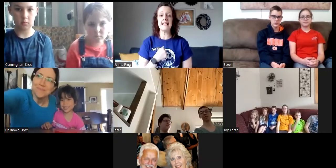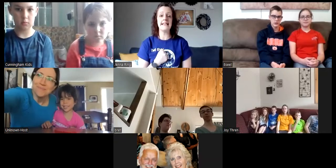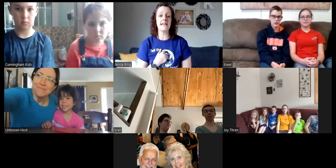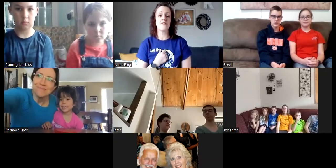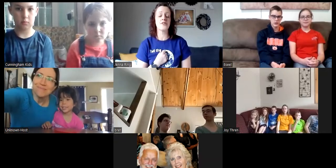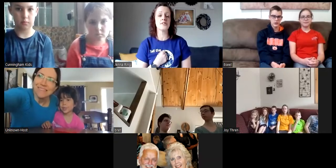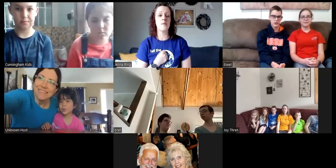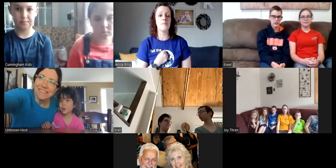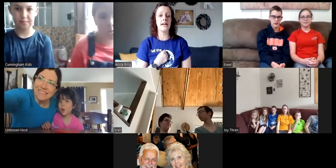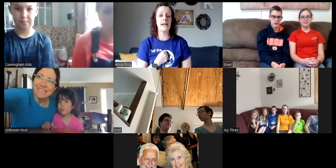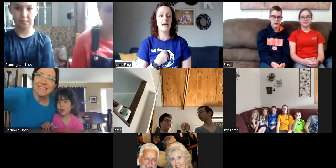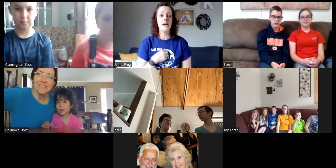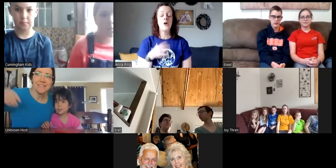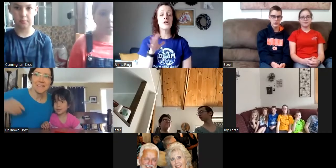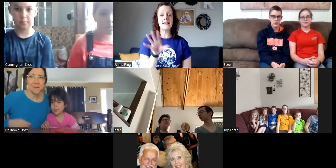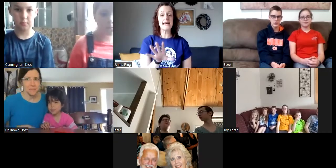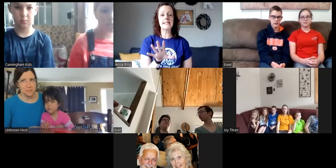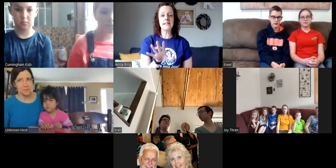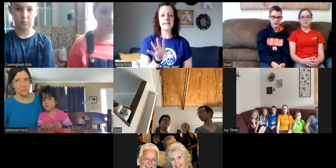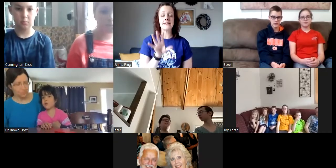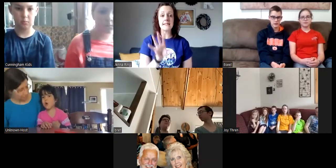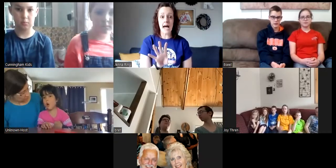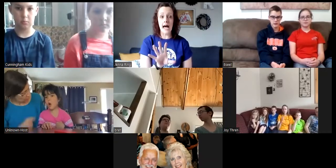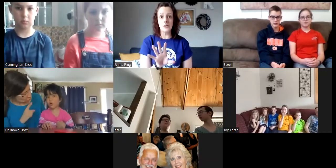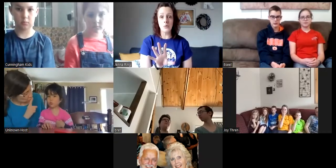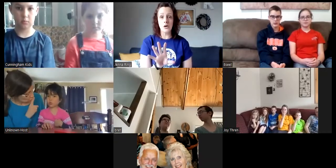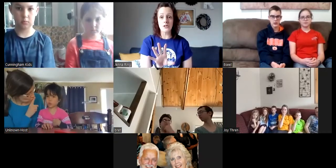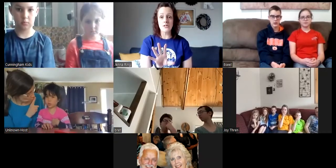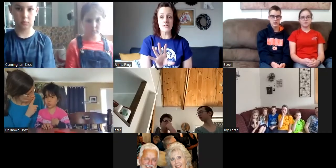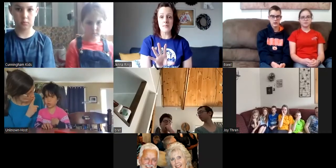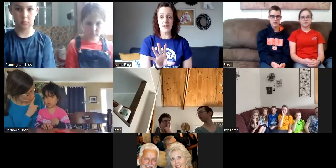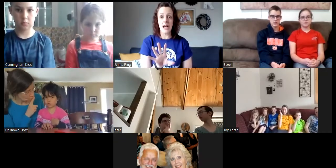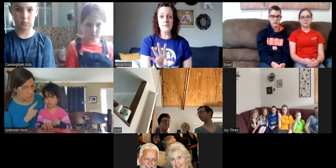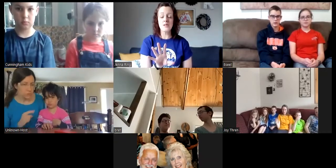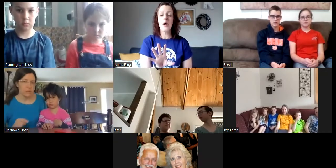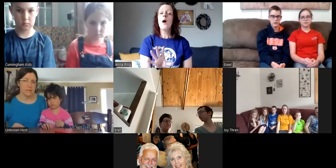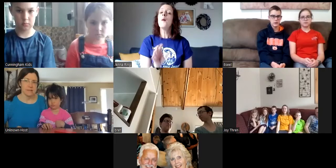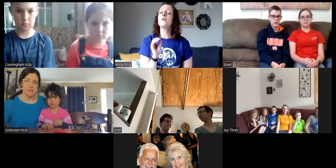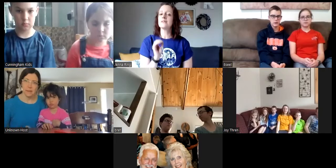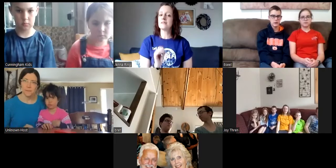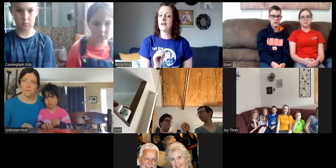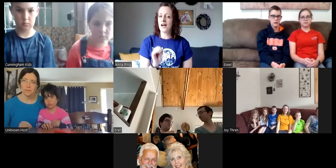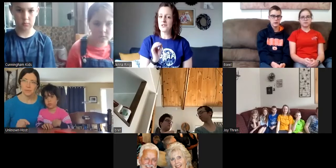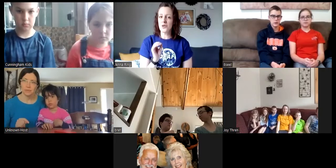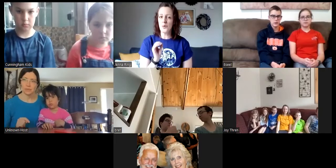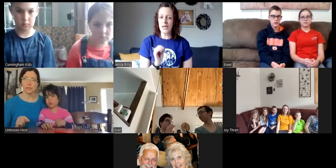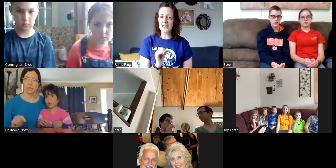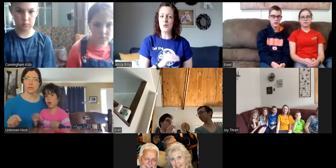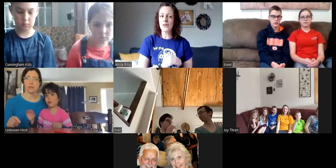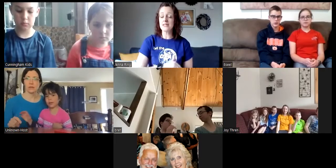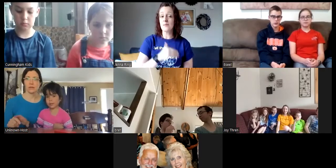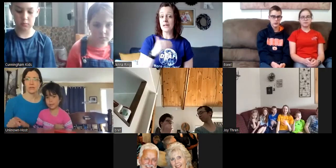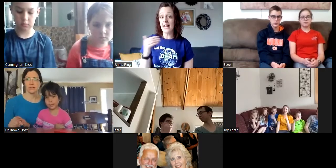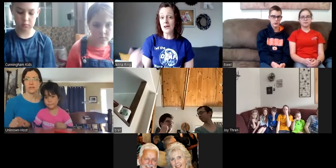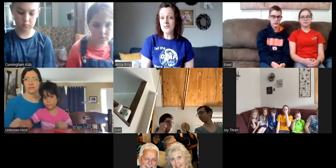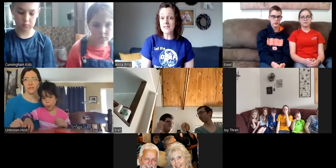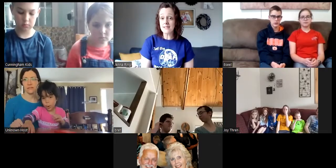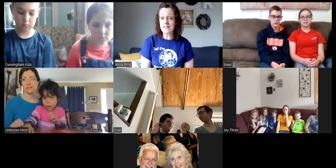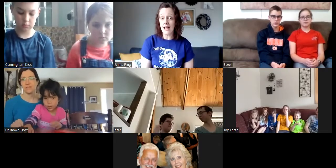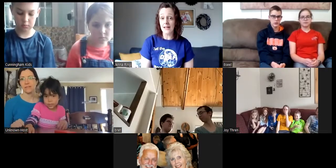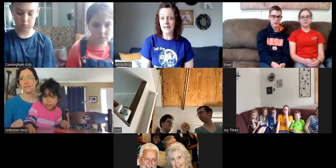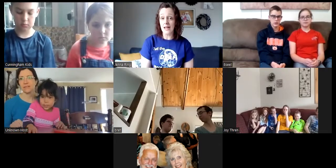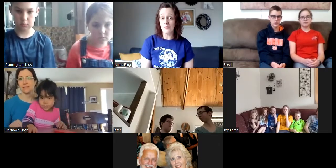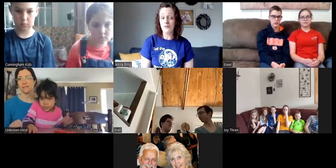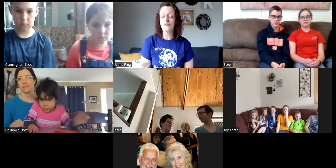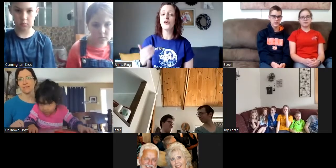that it's easy for somebody, or it's easy to sign words sometimes, but it's not so easy when somebody else